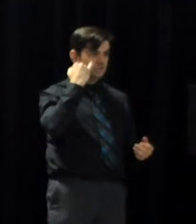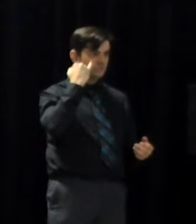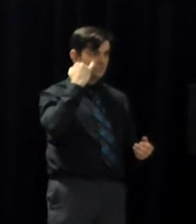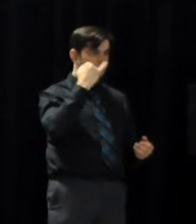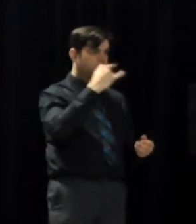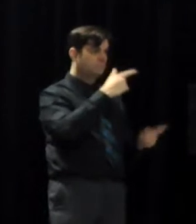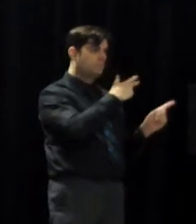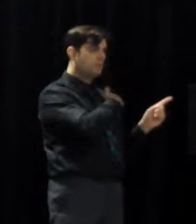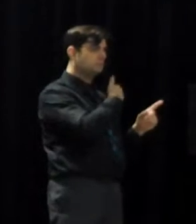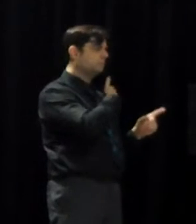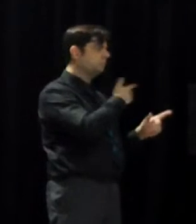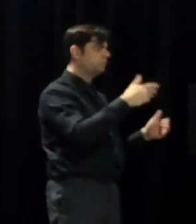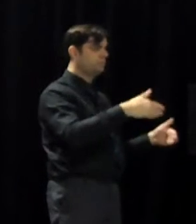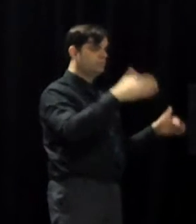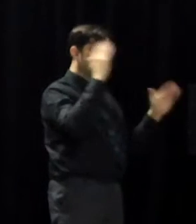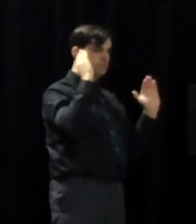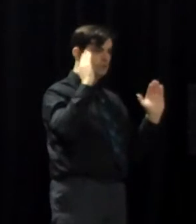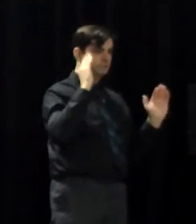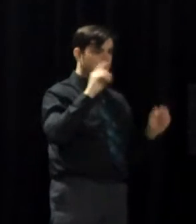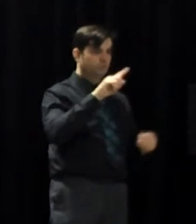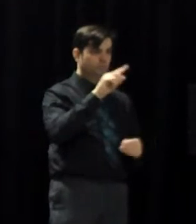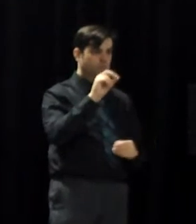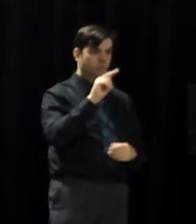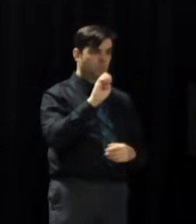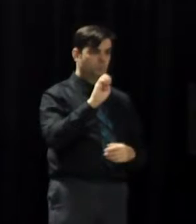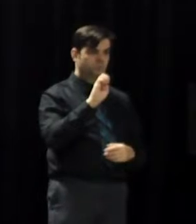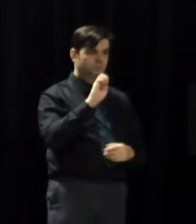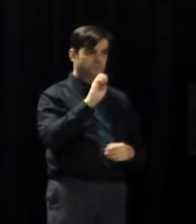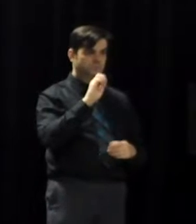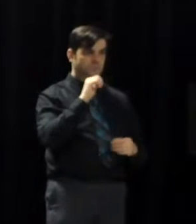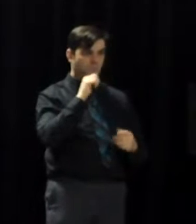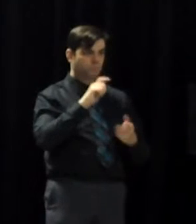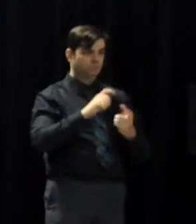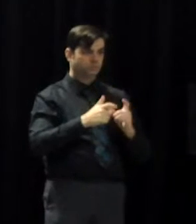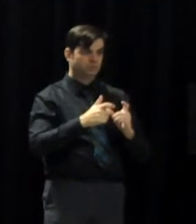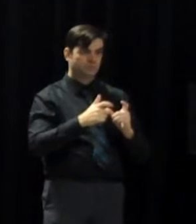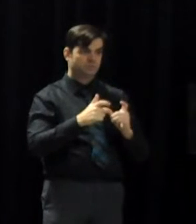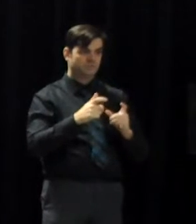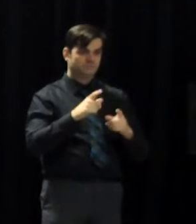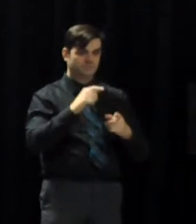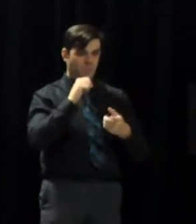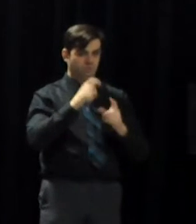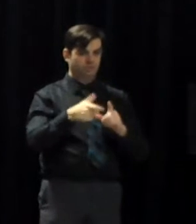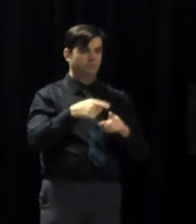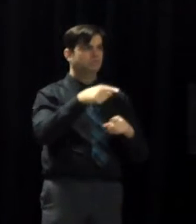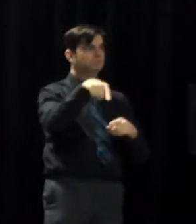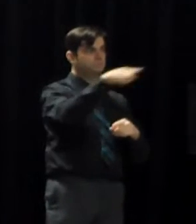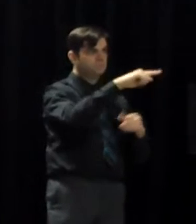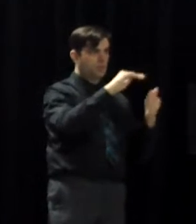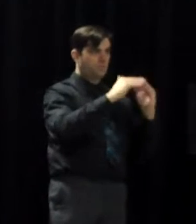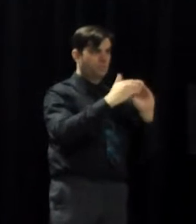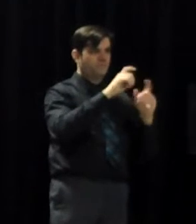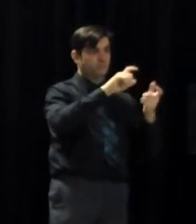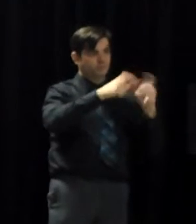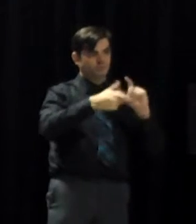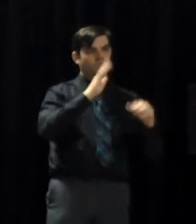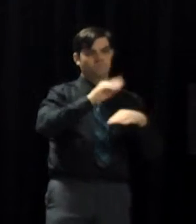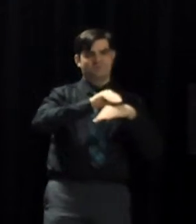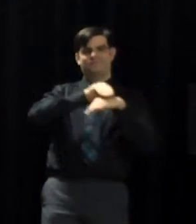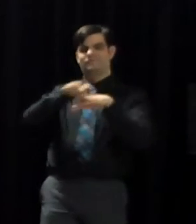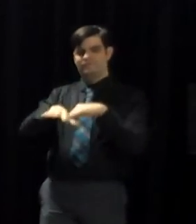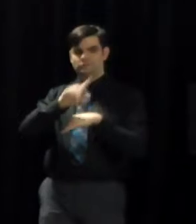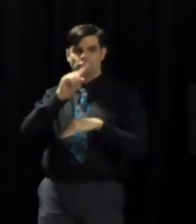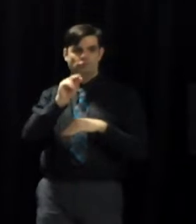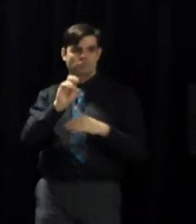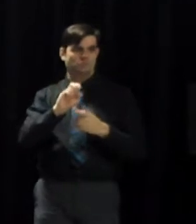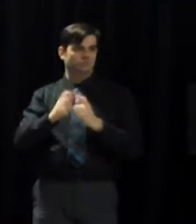overblown. The community has to make the effort and the decision. And the conditions of this virus are on the virus's